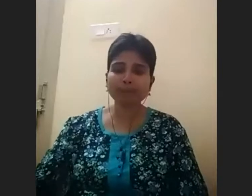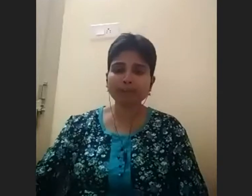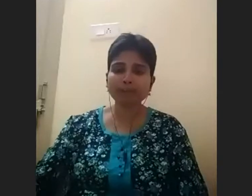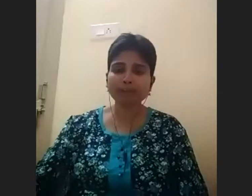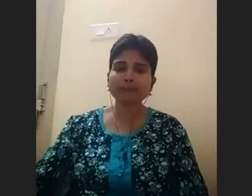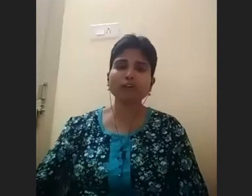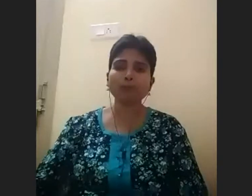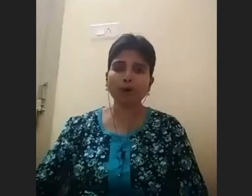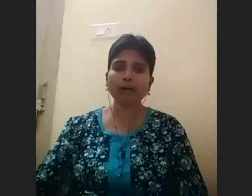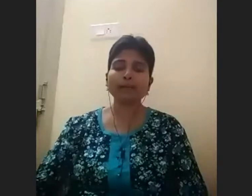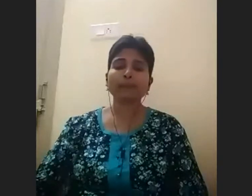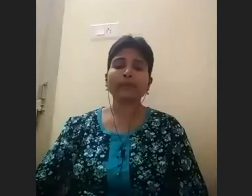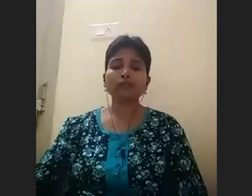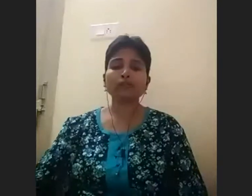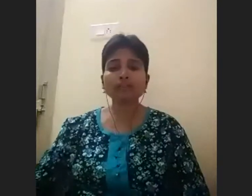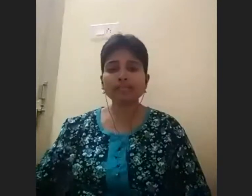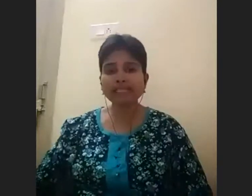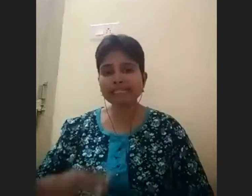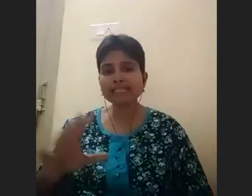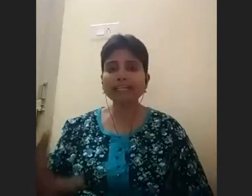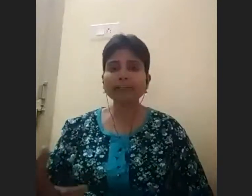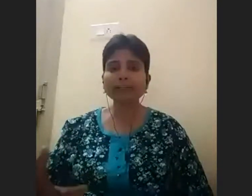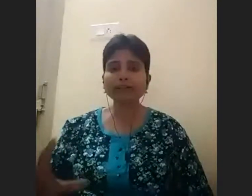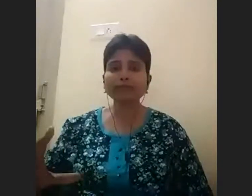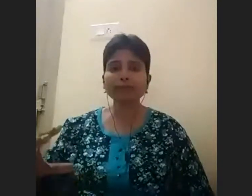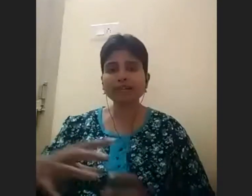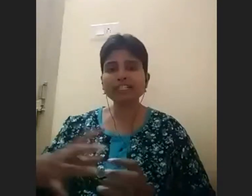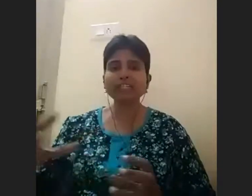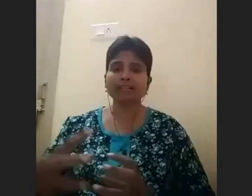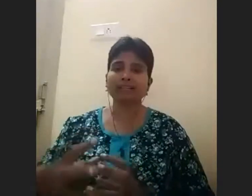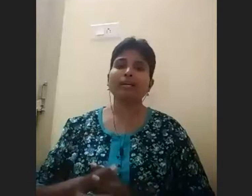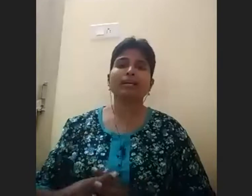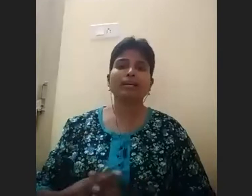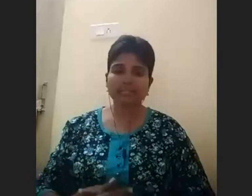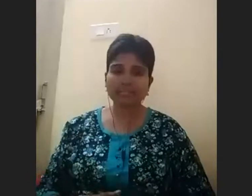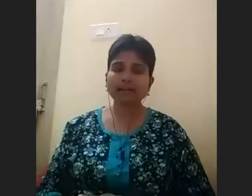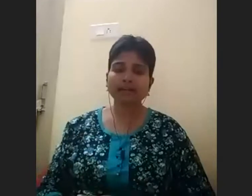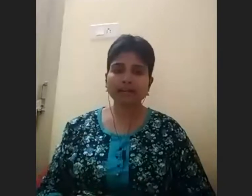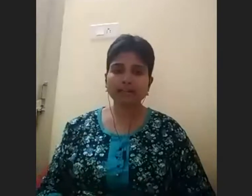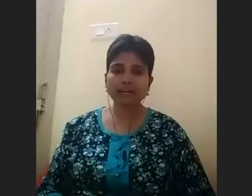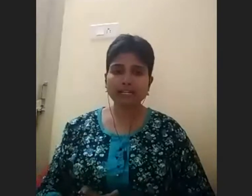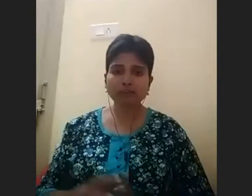some referral point. So these kind of bridging is